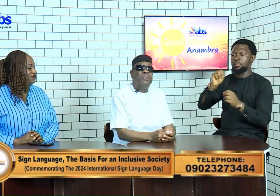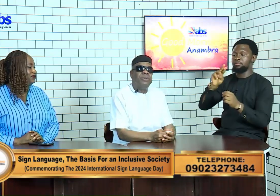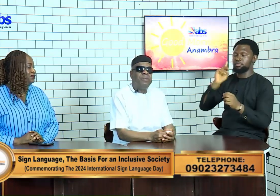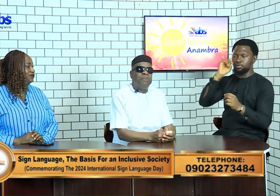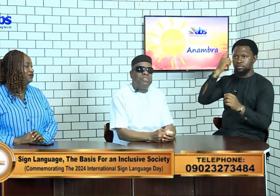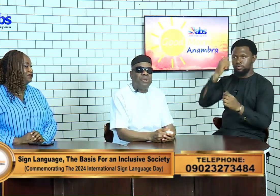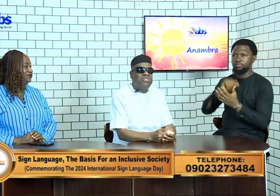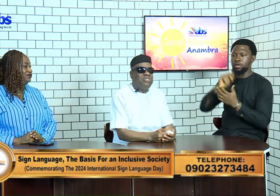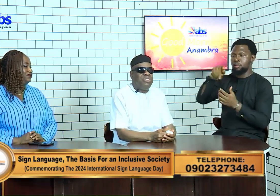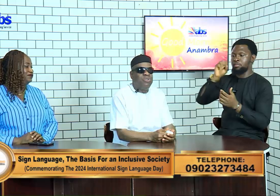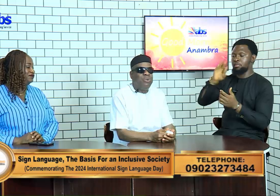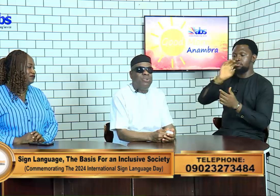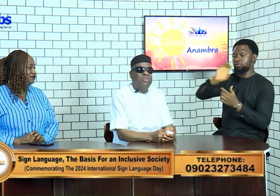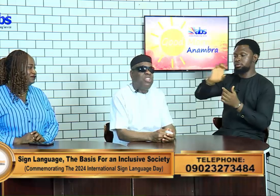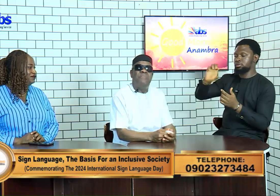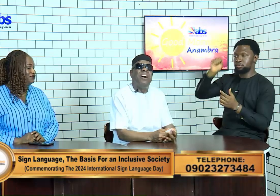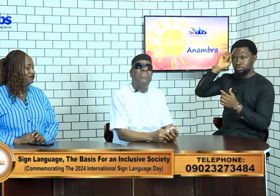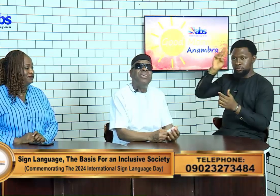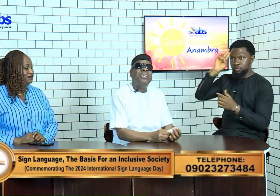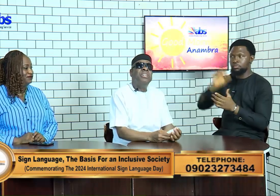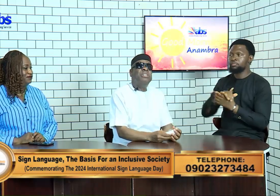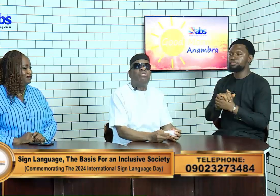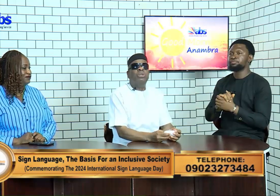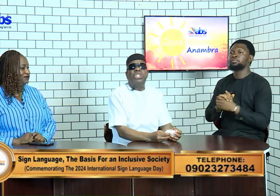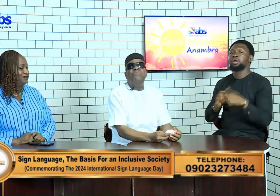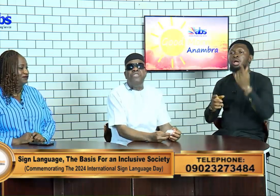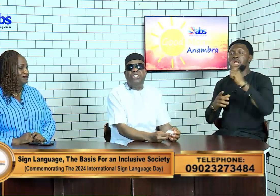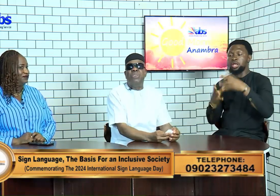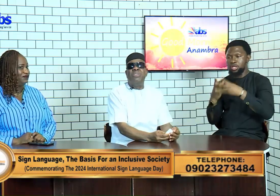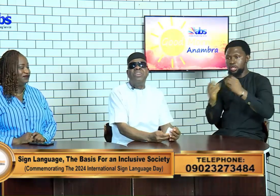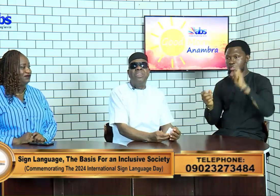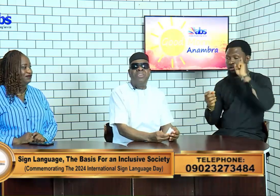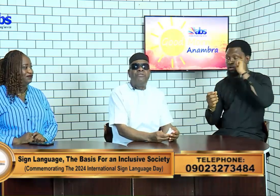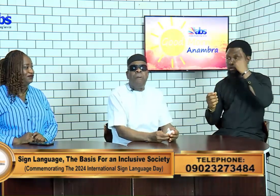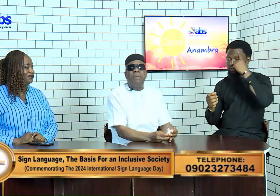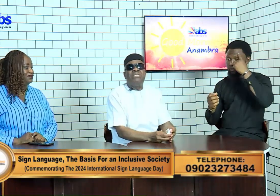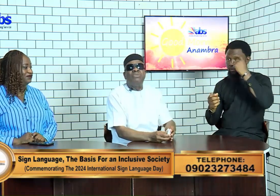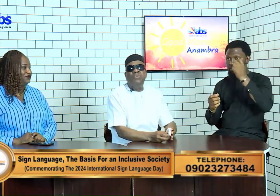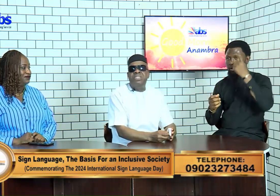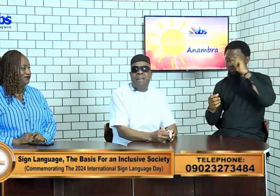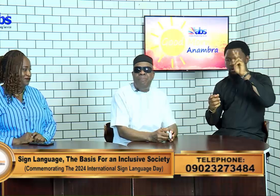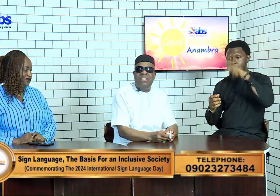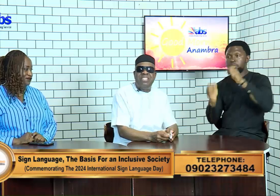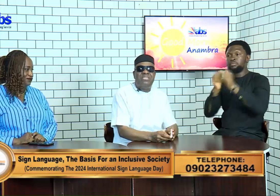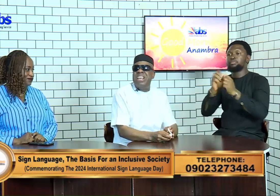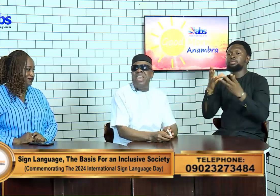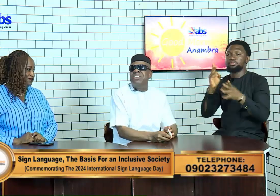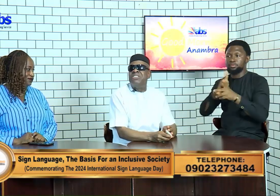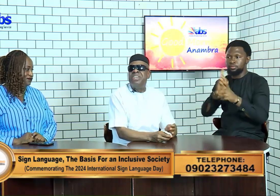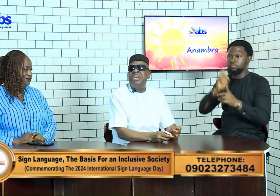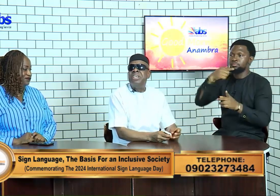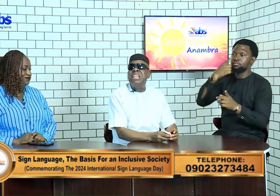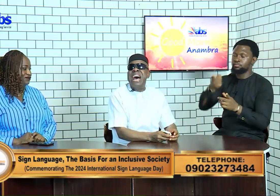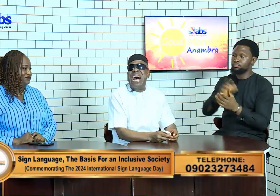Governor, Professor C.C. Soludo, CFR. The solution vision for persons with disabilities